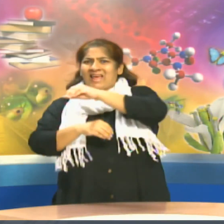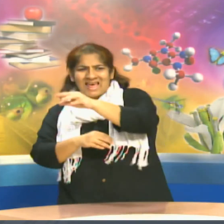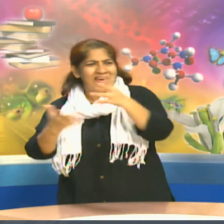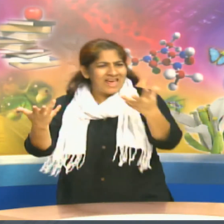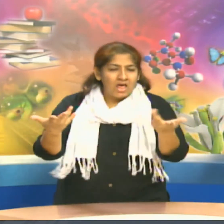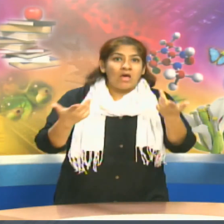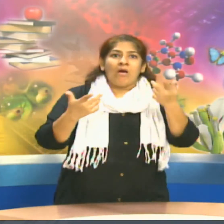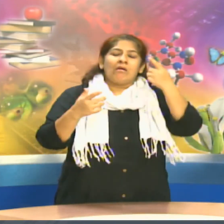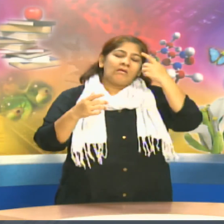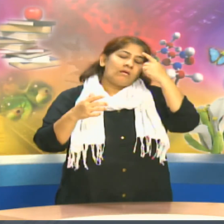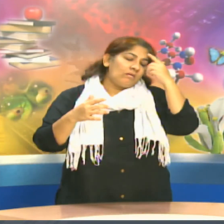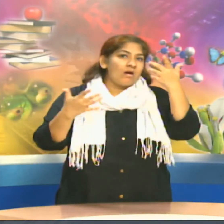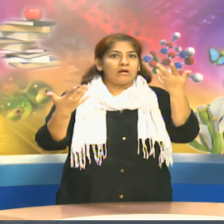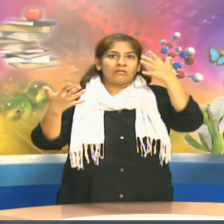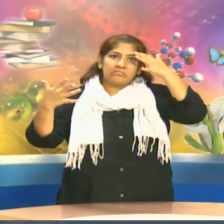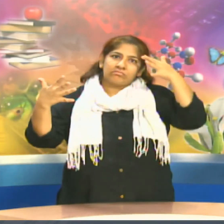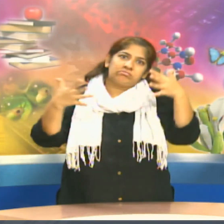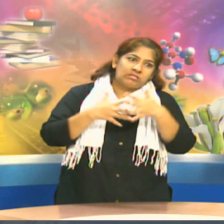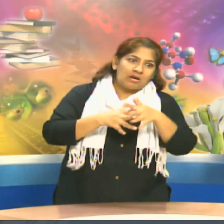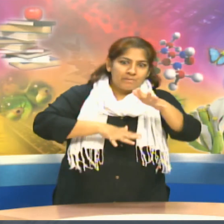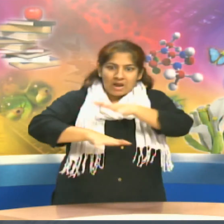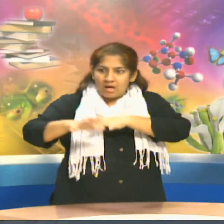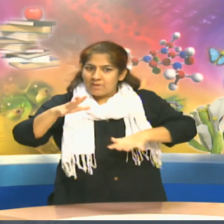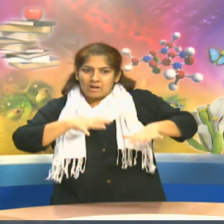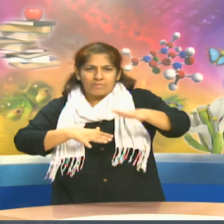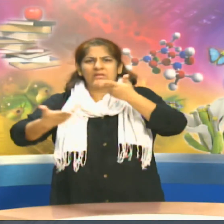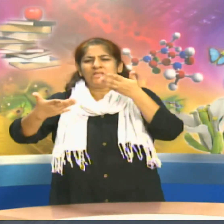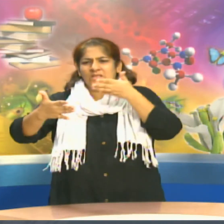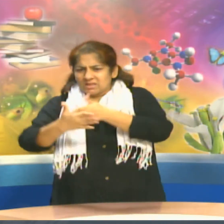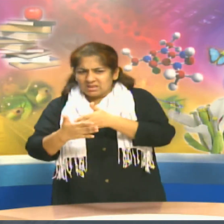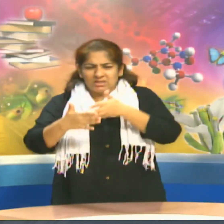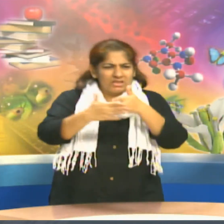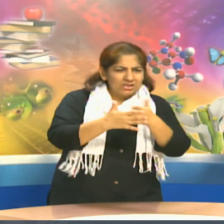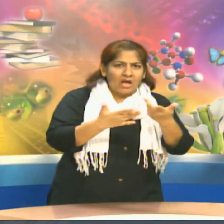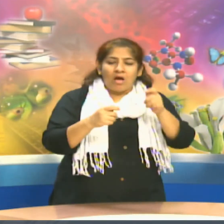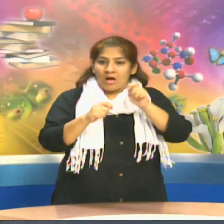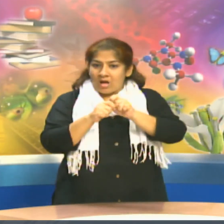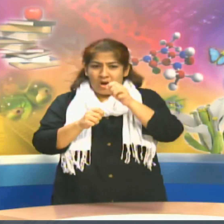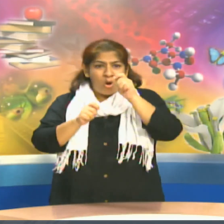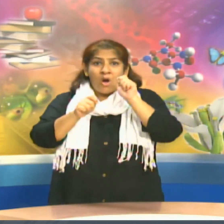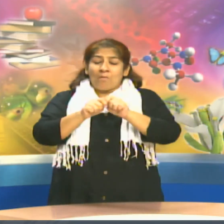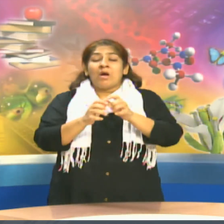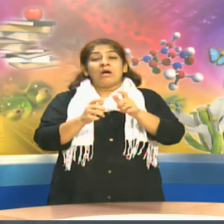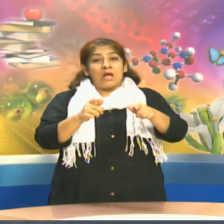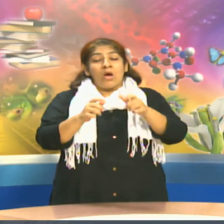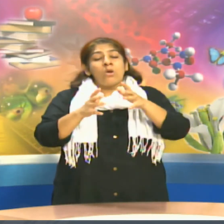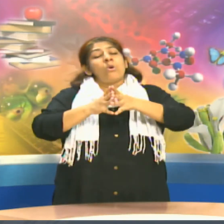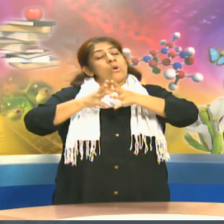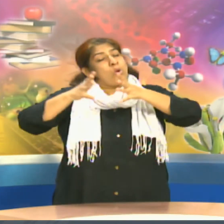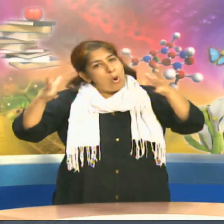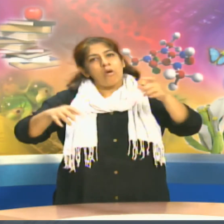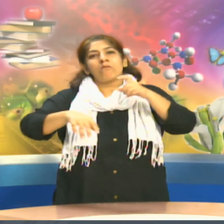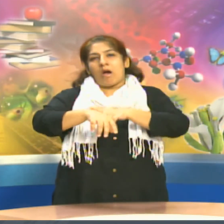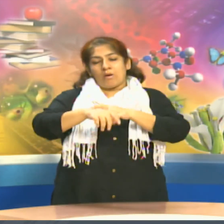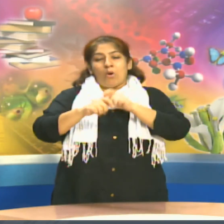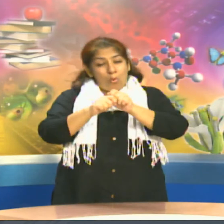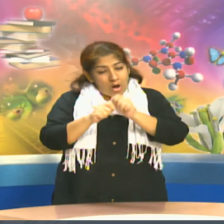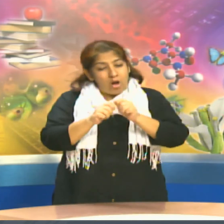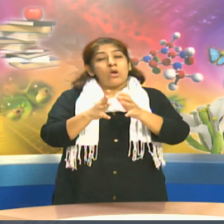there are different methods, different procedures involved. They sometimes gives stress or it is a new challenge